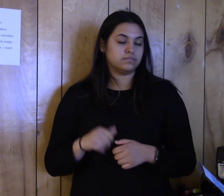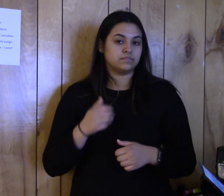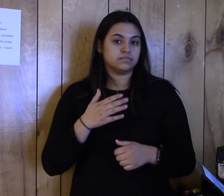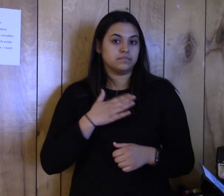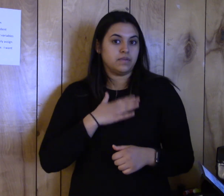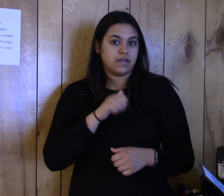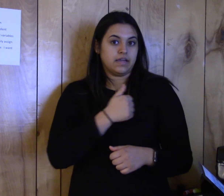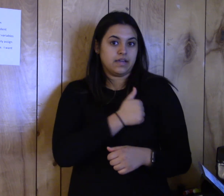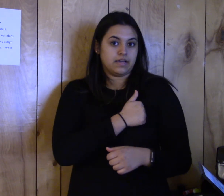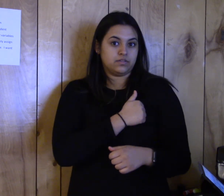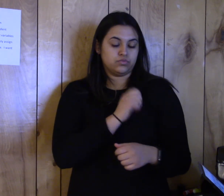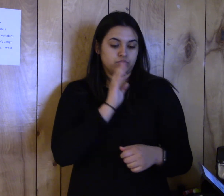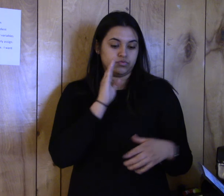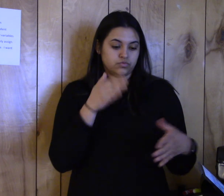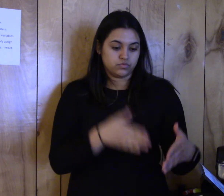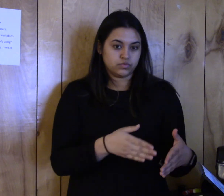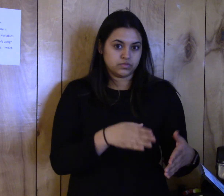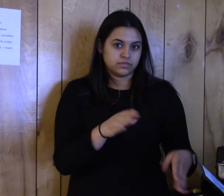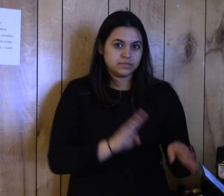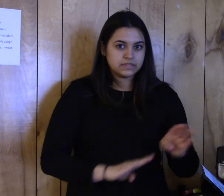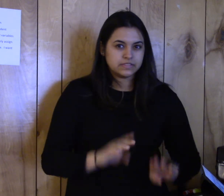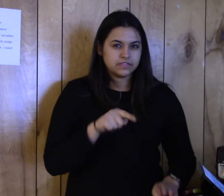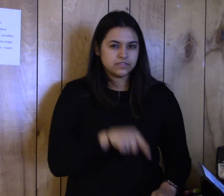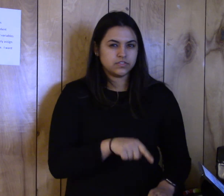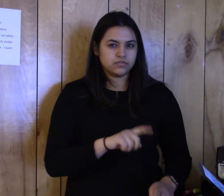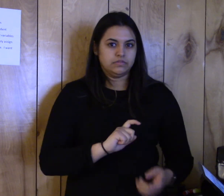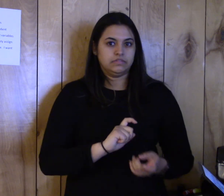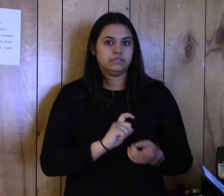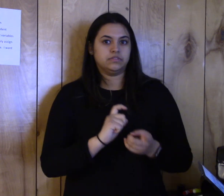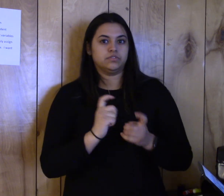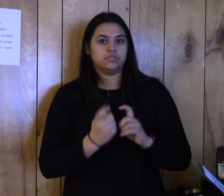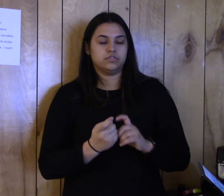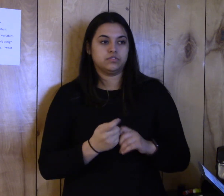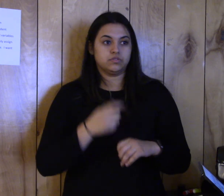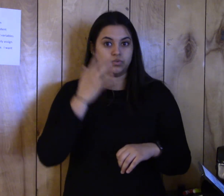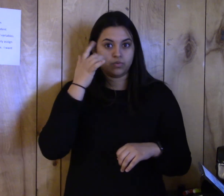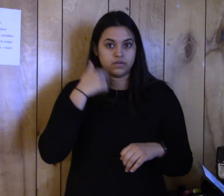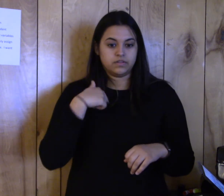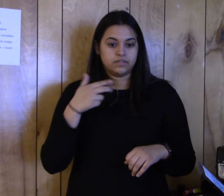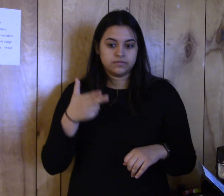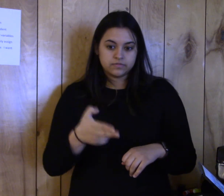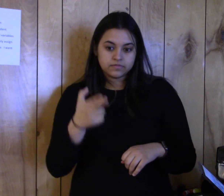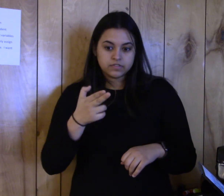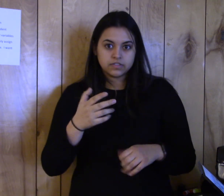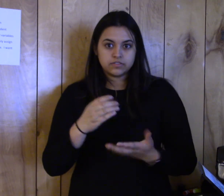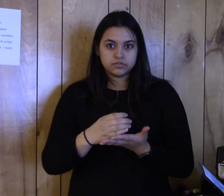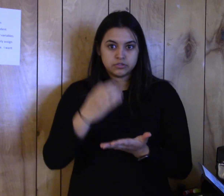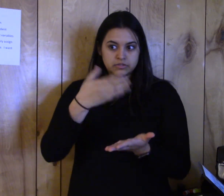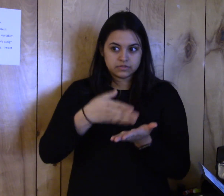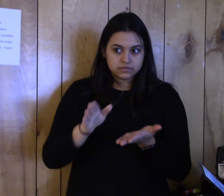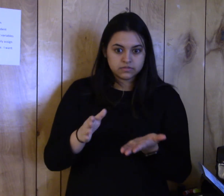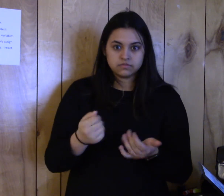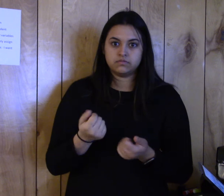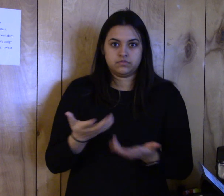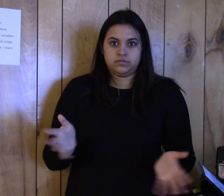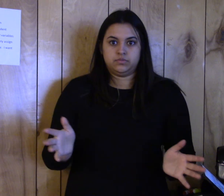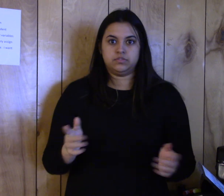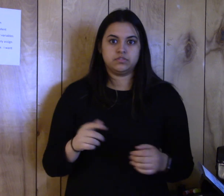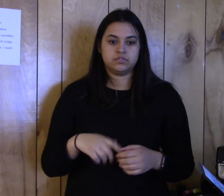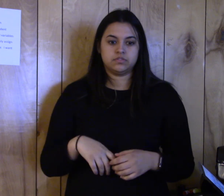toward the behavior changed because I fired these guns. I knocked the cans off, and that was it. It wasn't the end of the world. Nobody